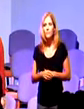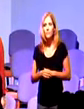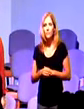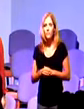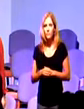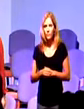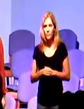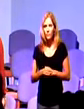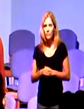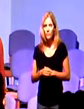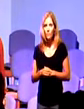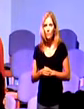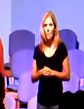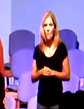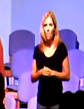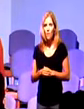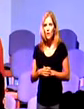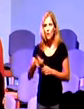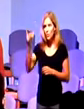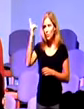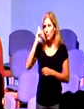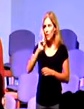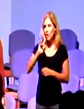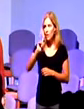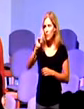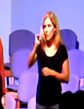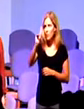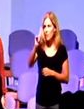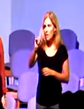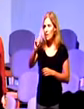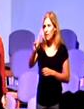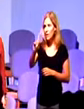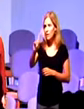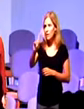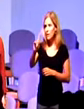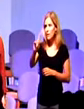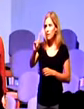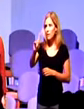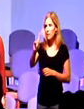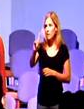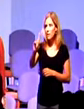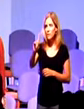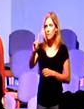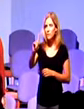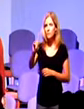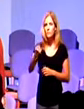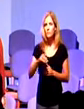You are the one.